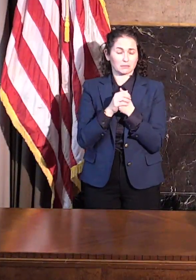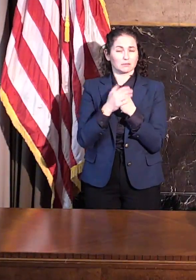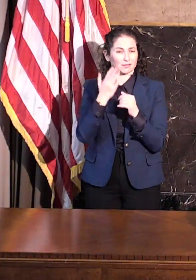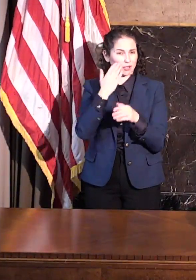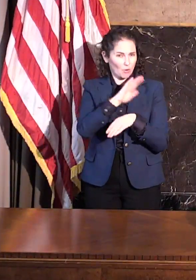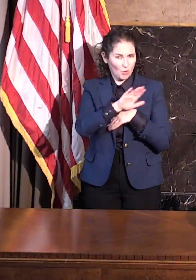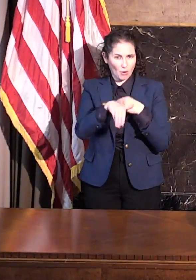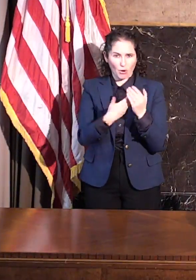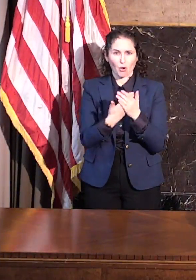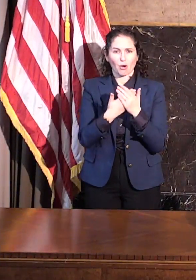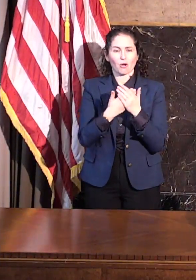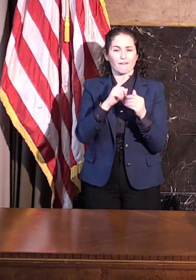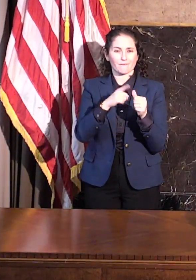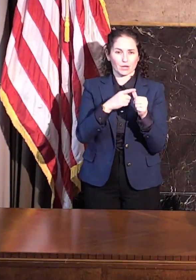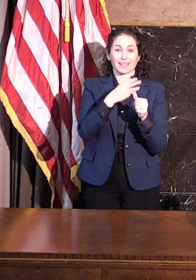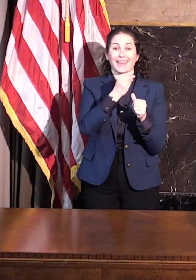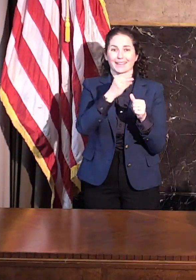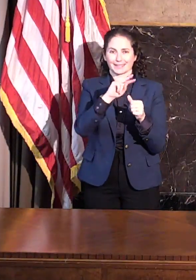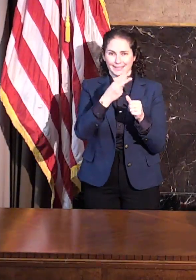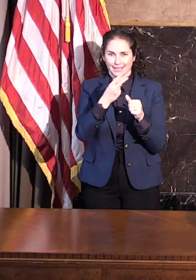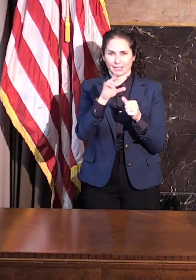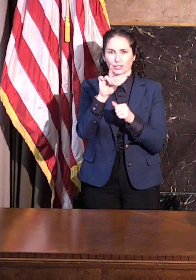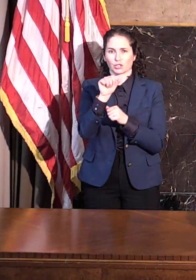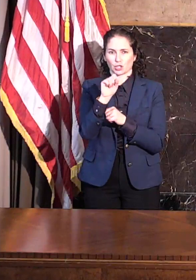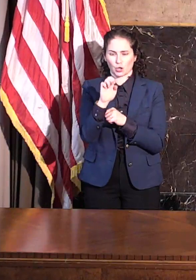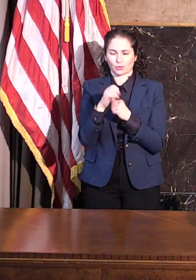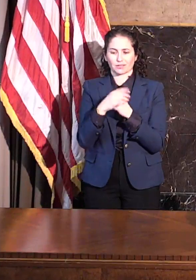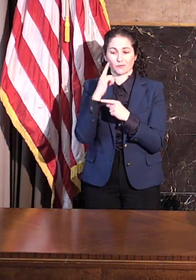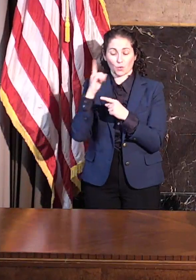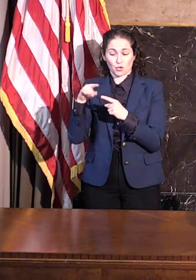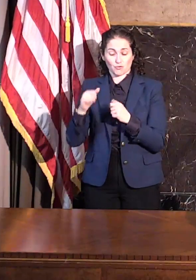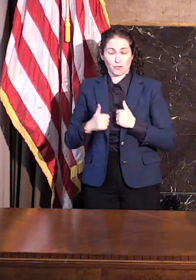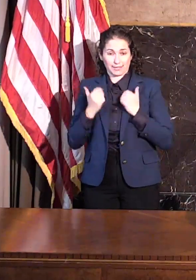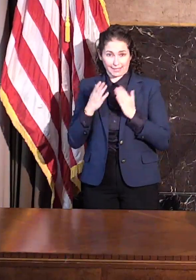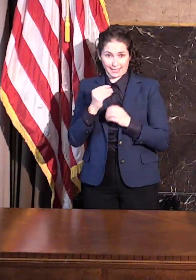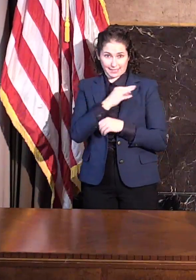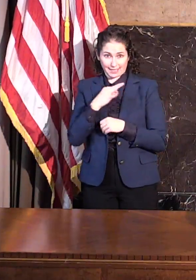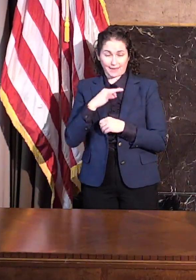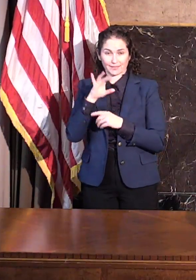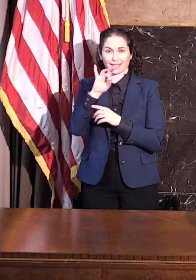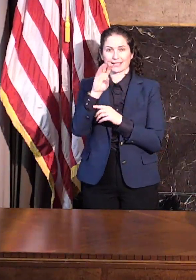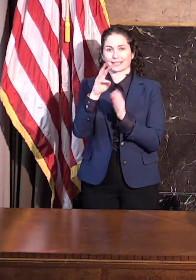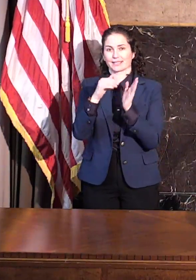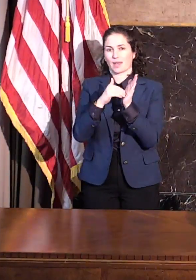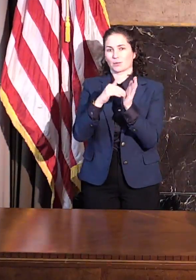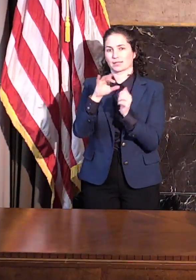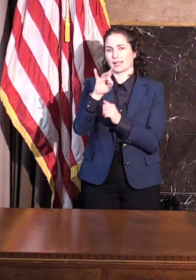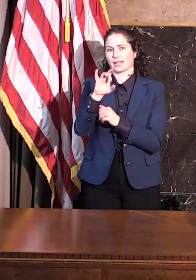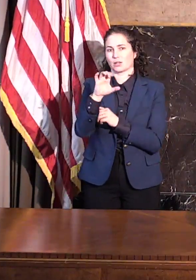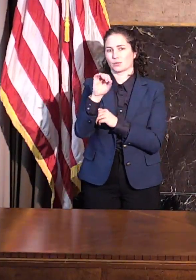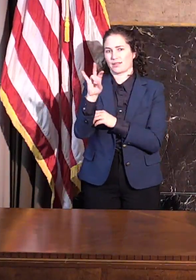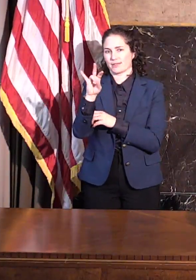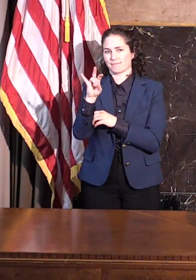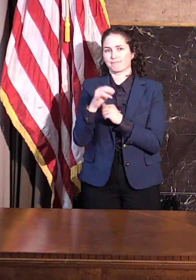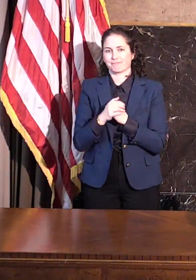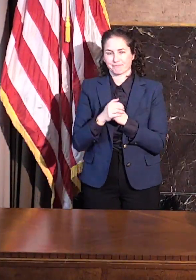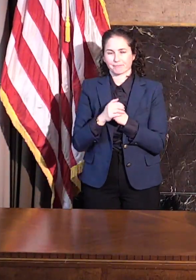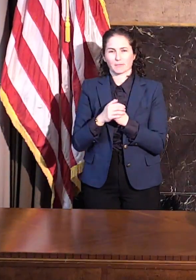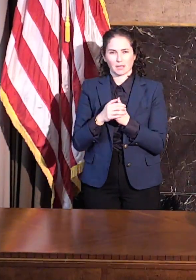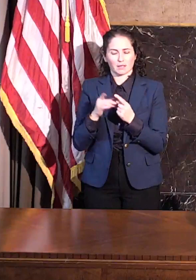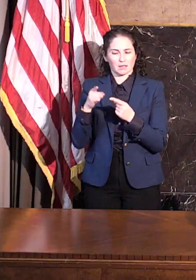up for us, it's going to be us to make sure that everyone in the state has had an opportunity to ask questions, understands